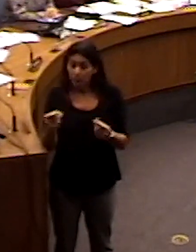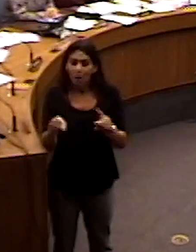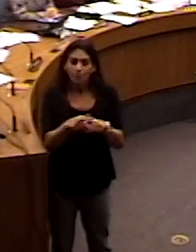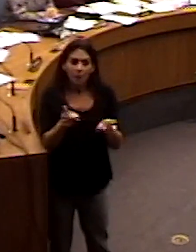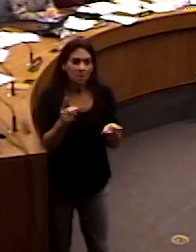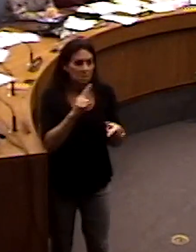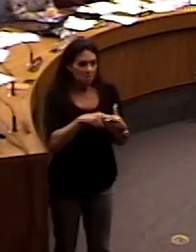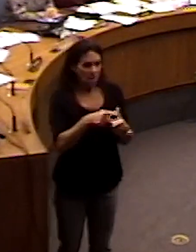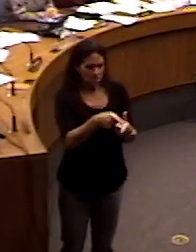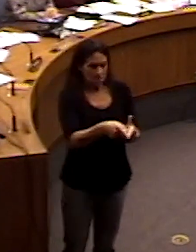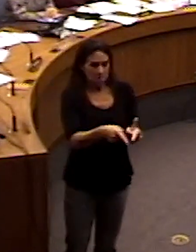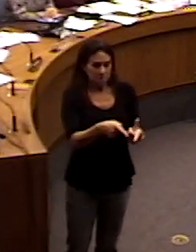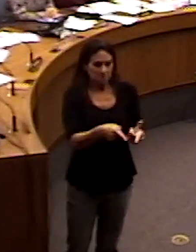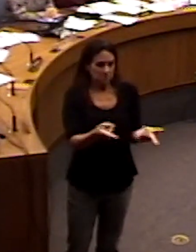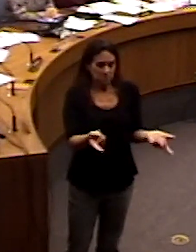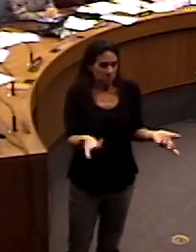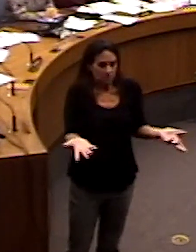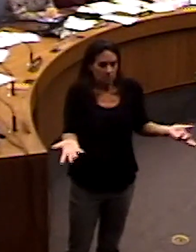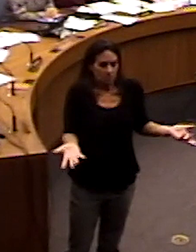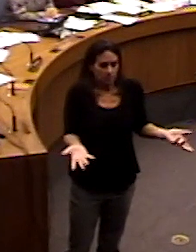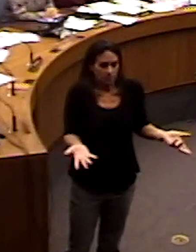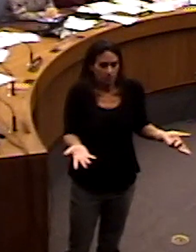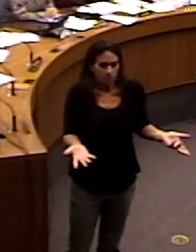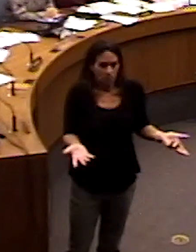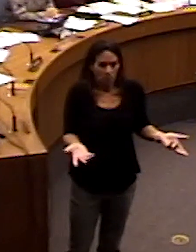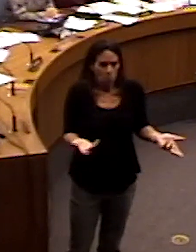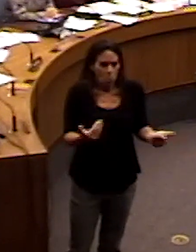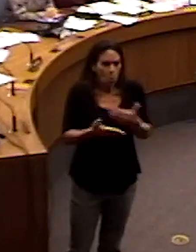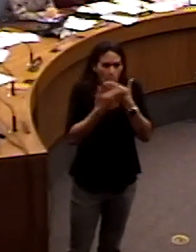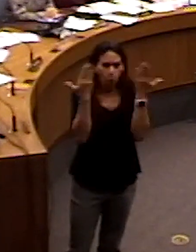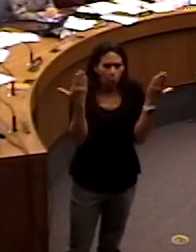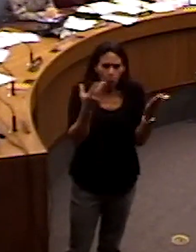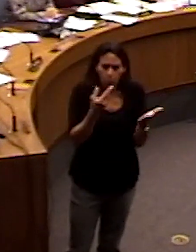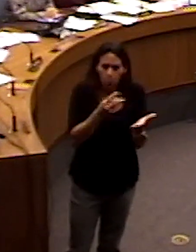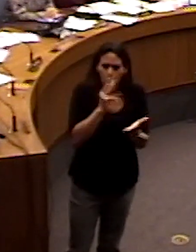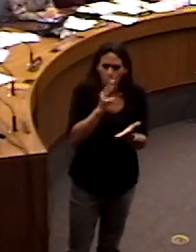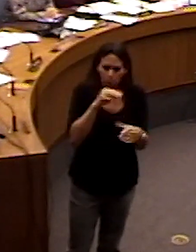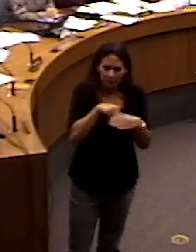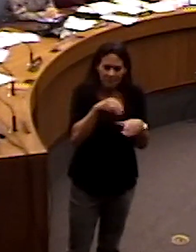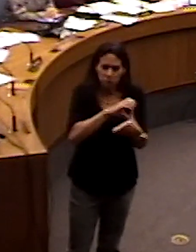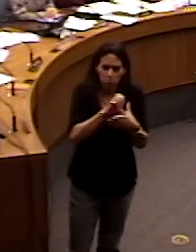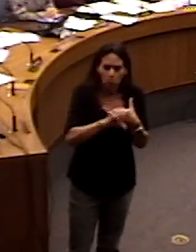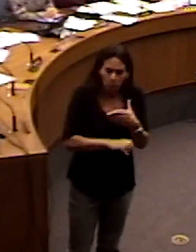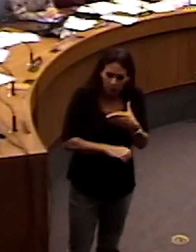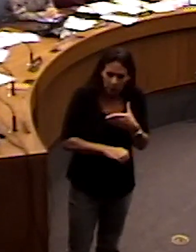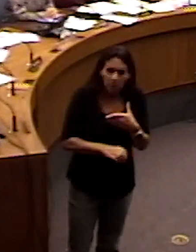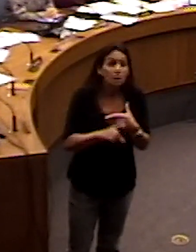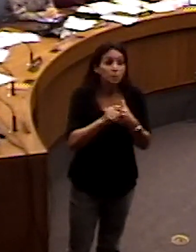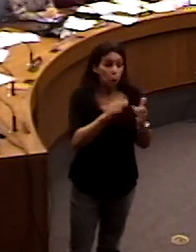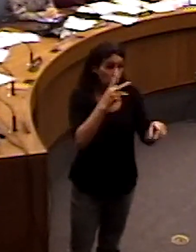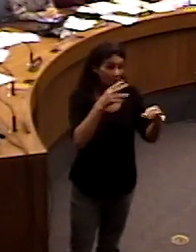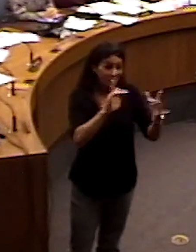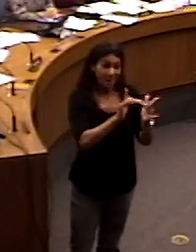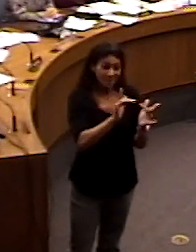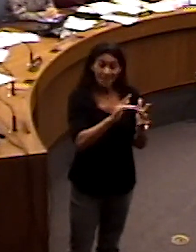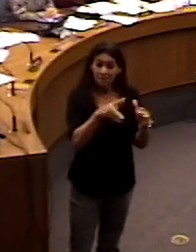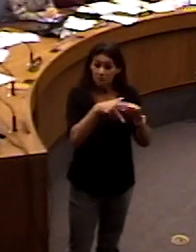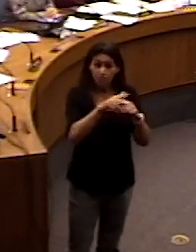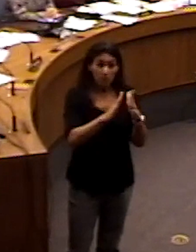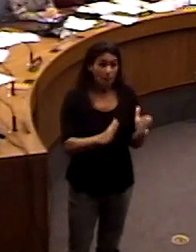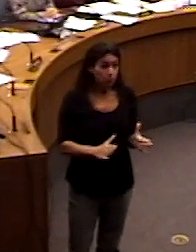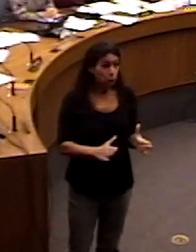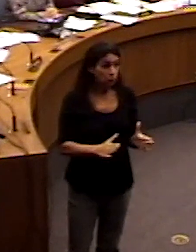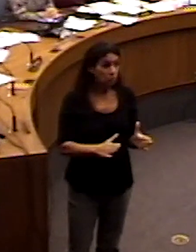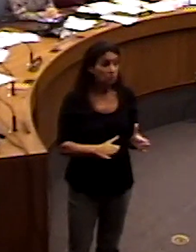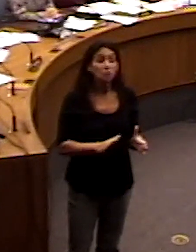hit something like this where we didn't really have water for the weekend, and like, that's okay. And they could have called a plumber. The plumber that they